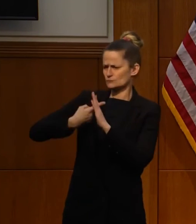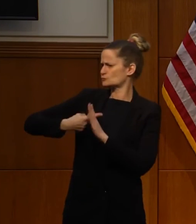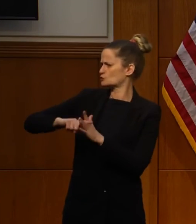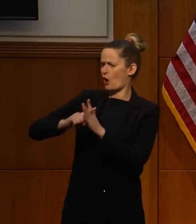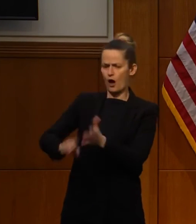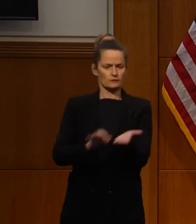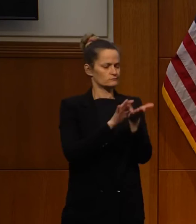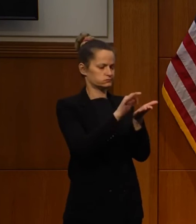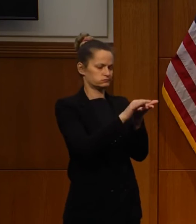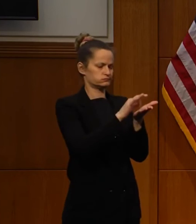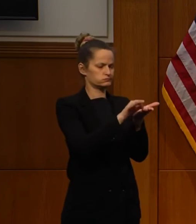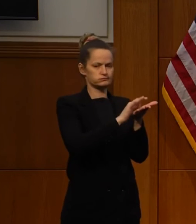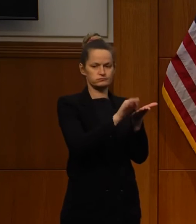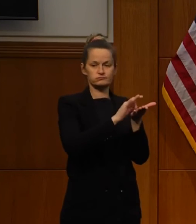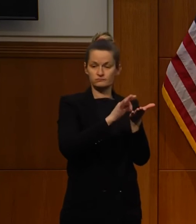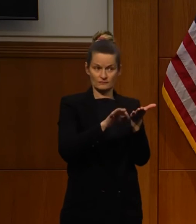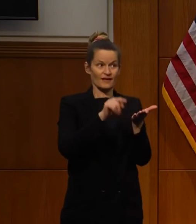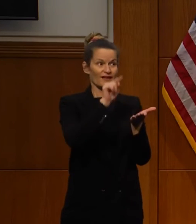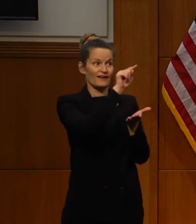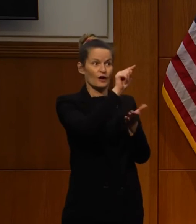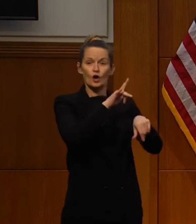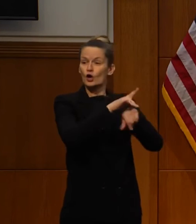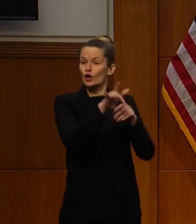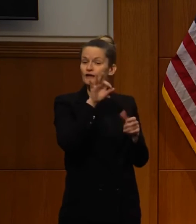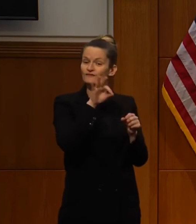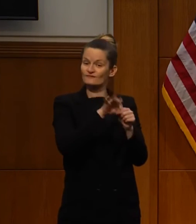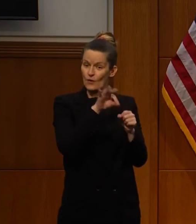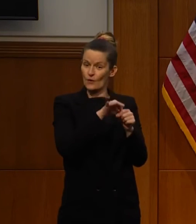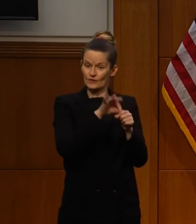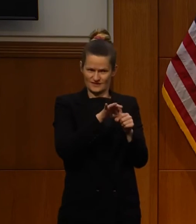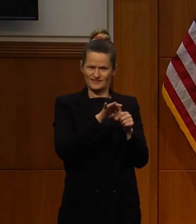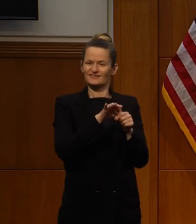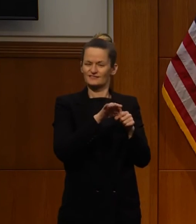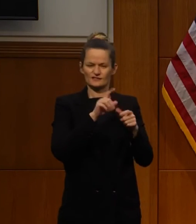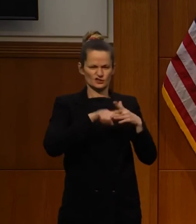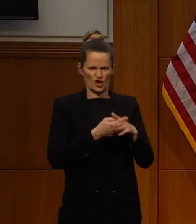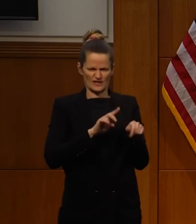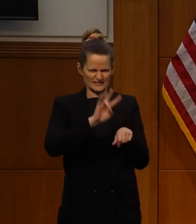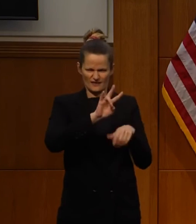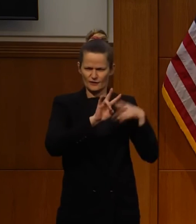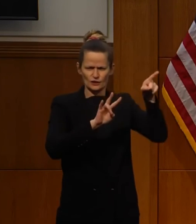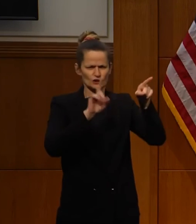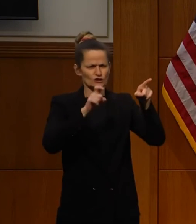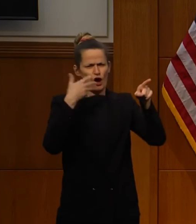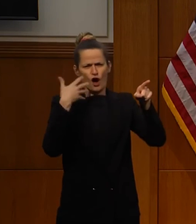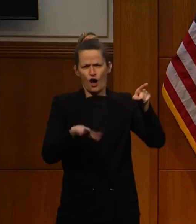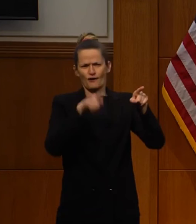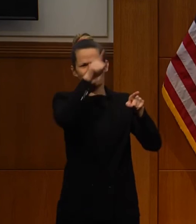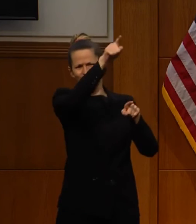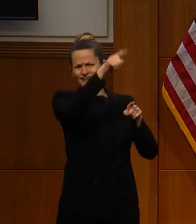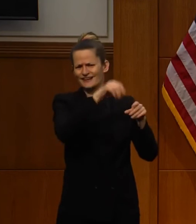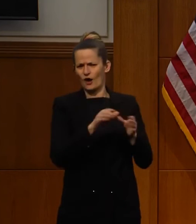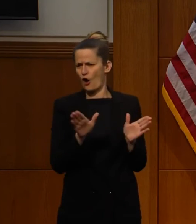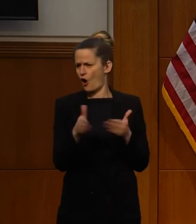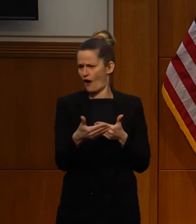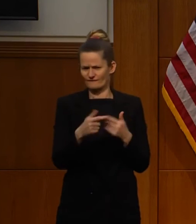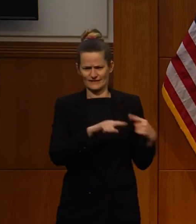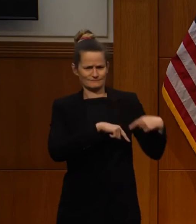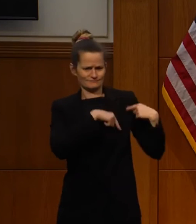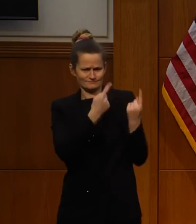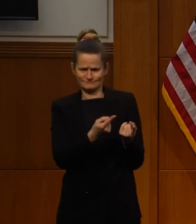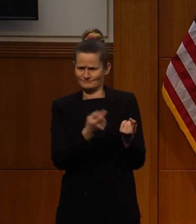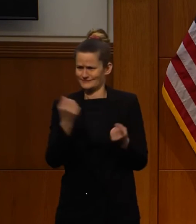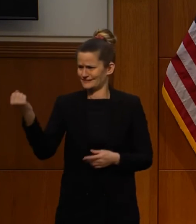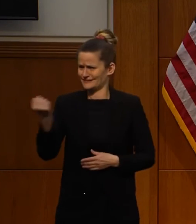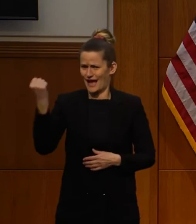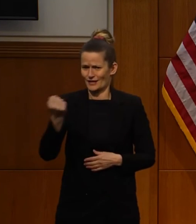p.m. today. Those are machines that they have had sitting in their offices since Saturday when the end of early voting came to a close. And